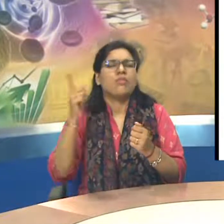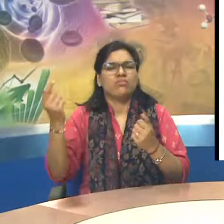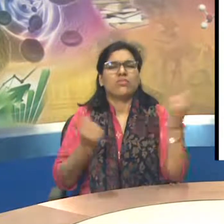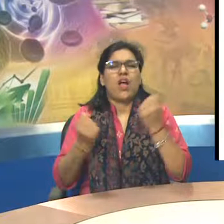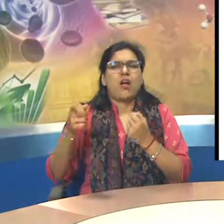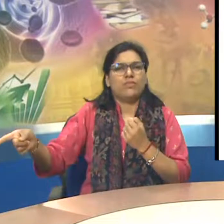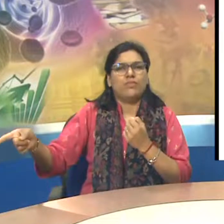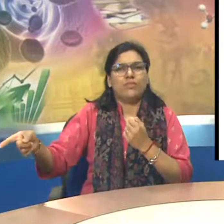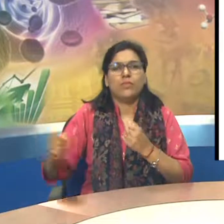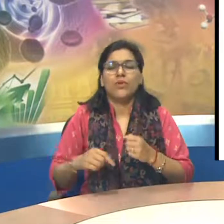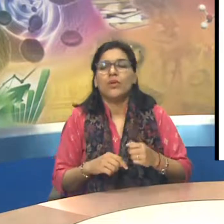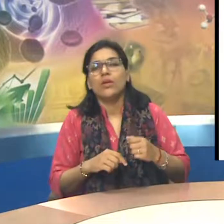we can